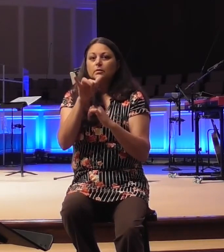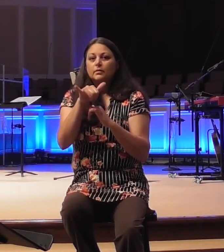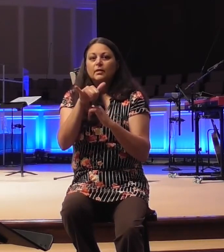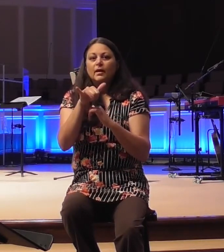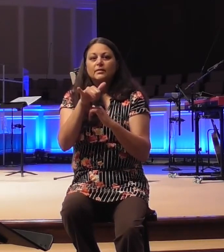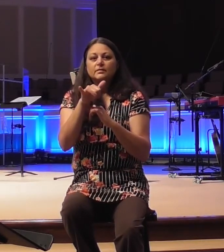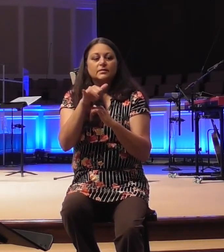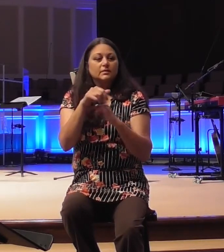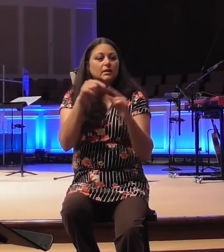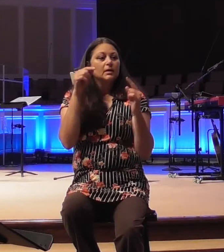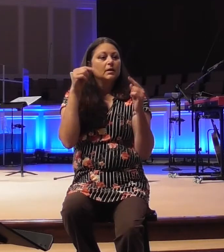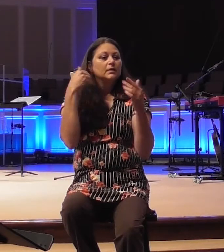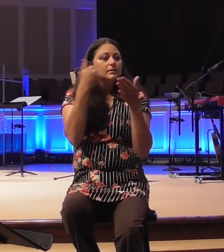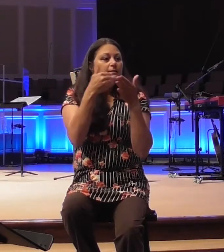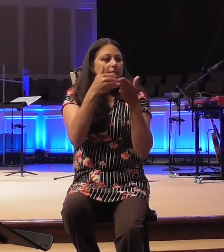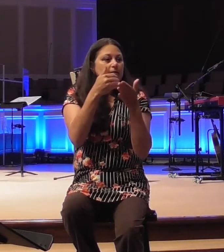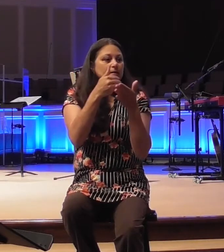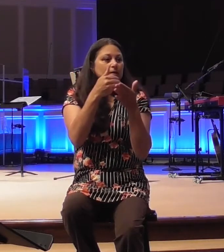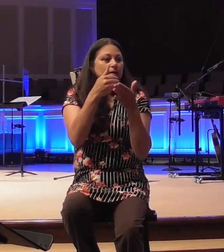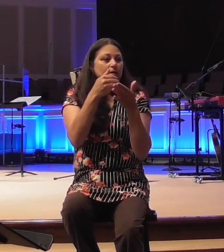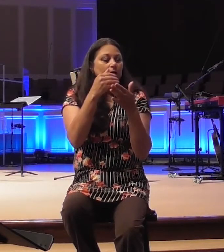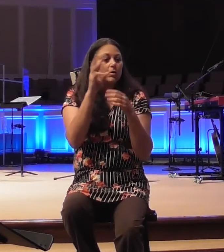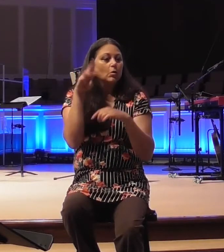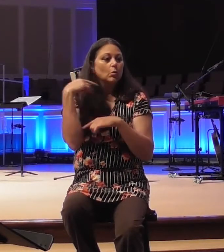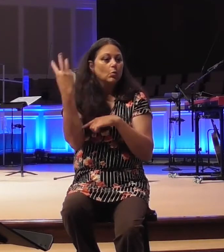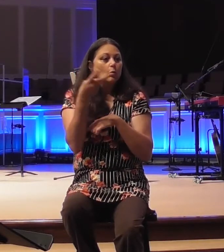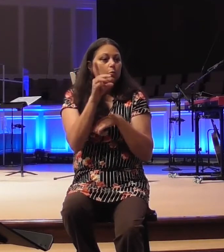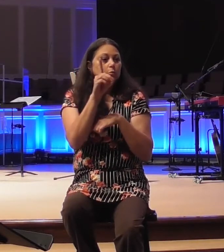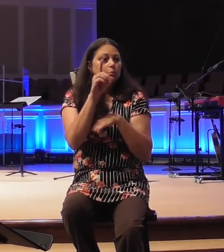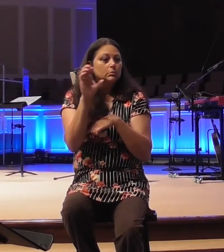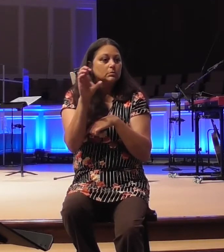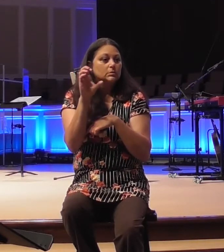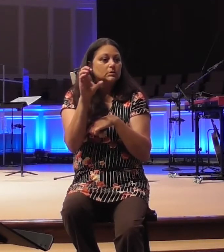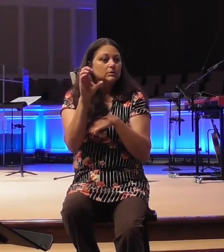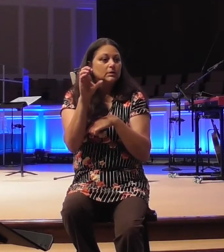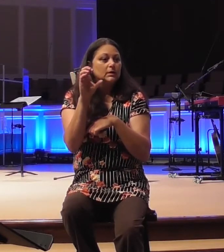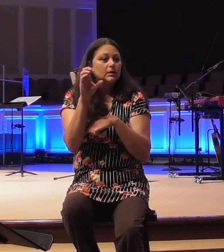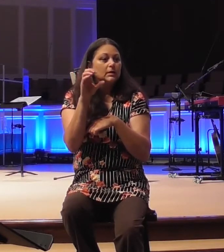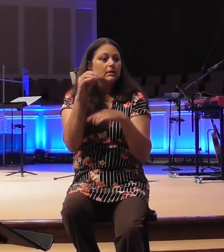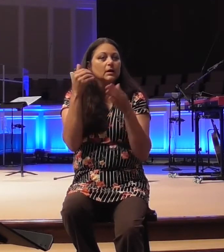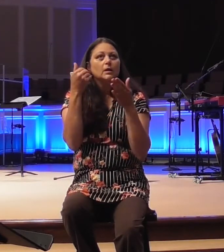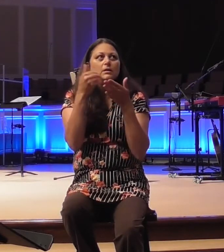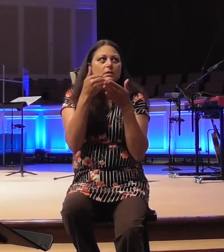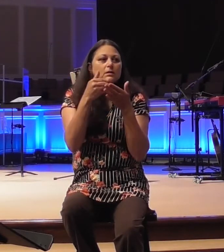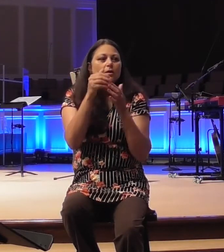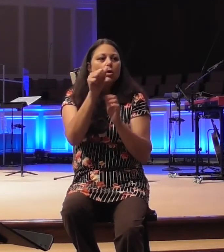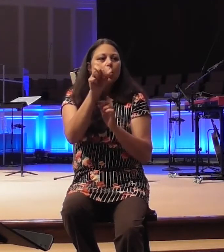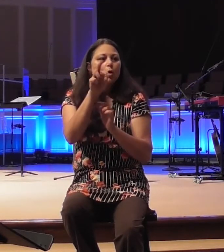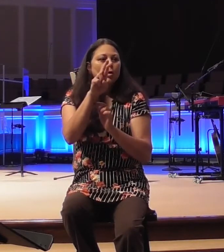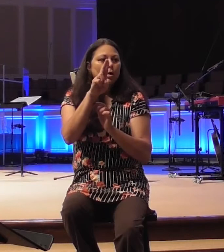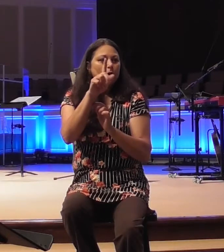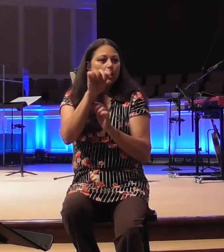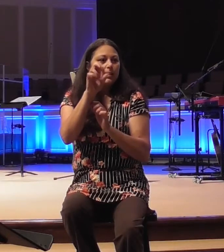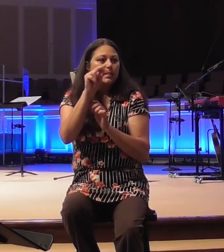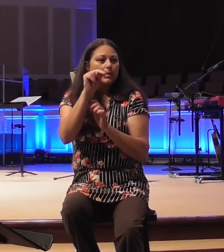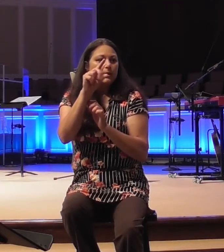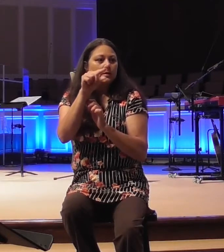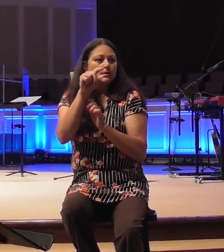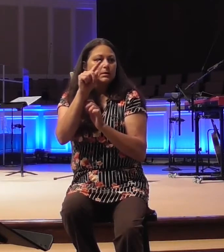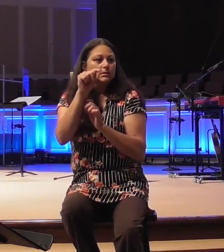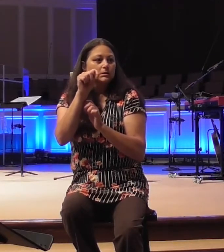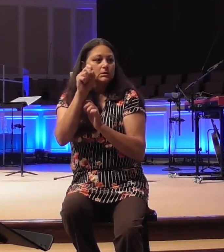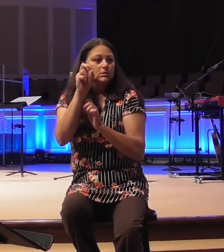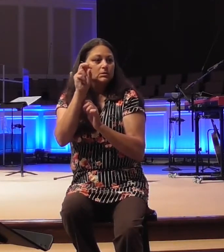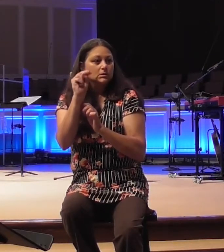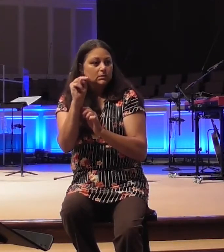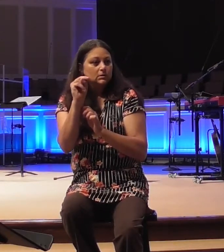Arlington Cemetery. And that incredible, powerful picture is drawn from a photograph